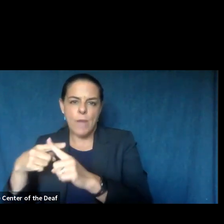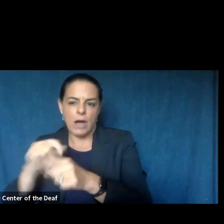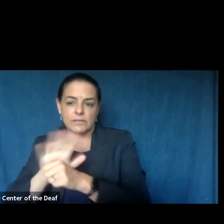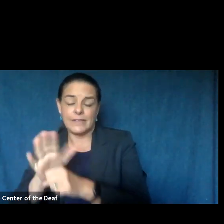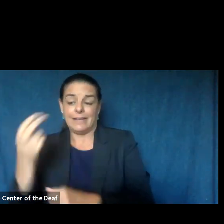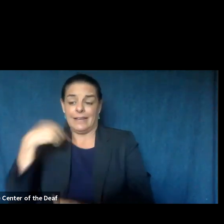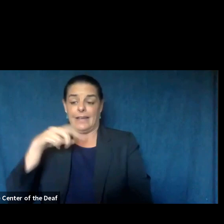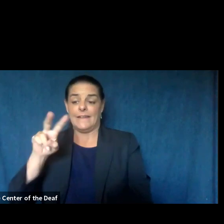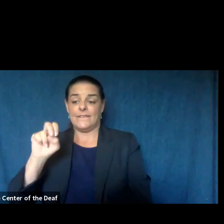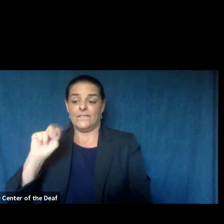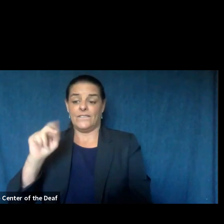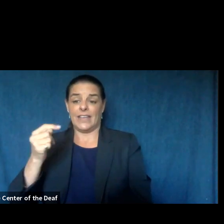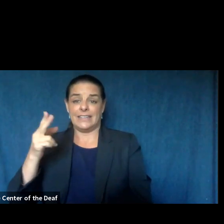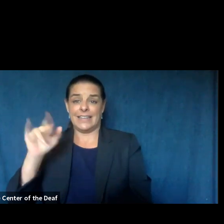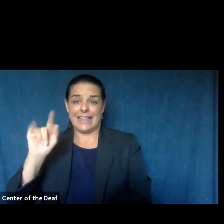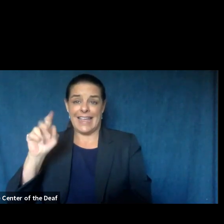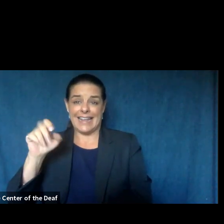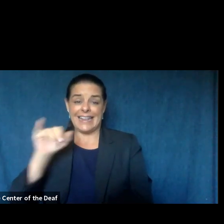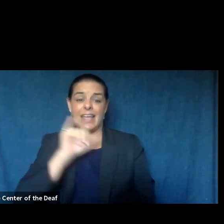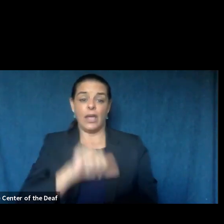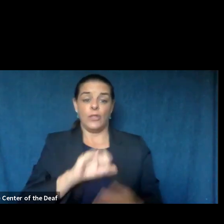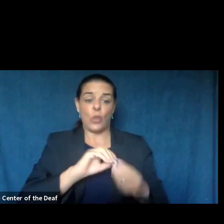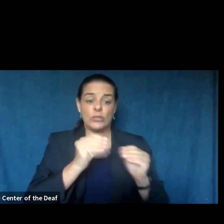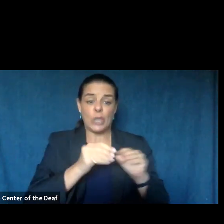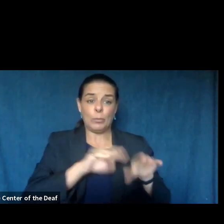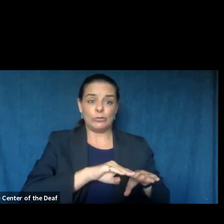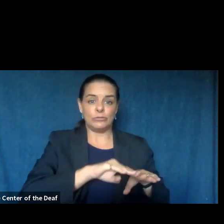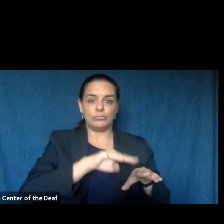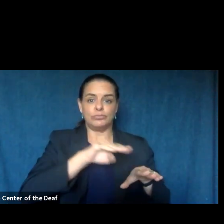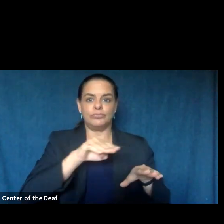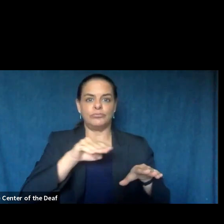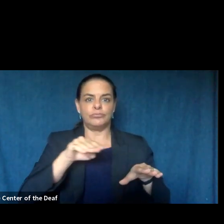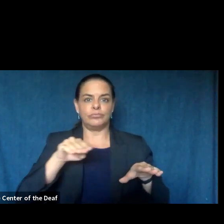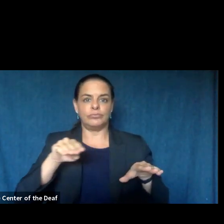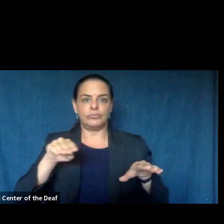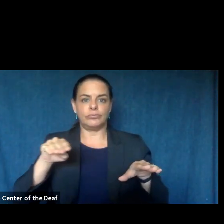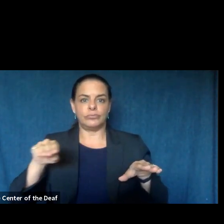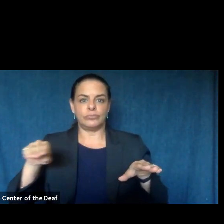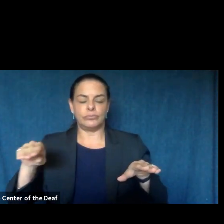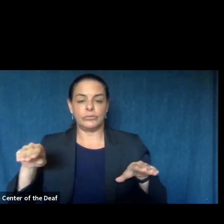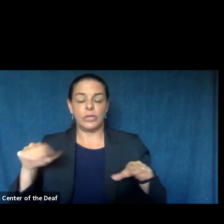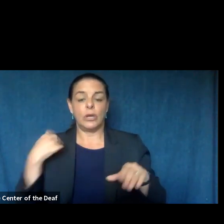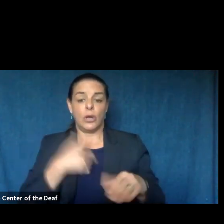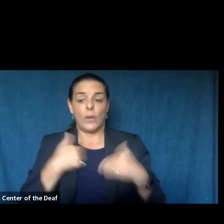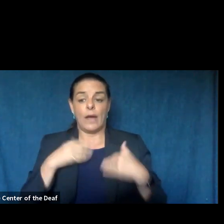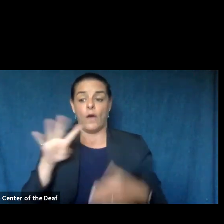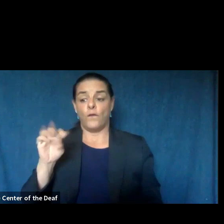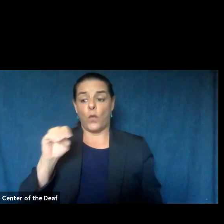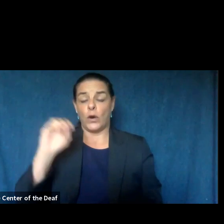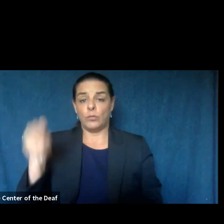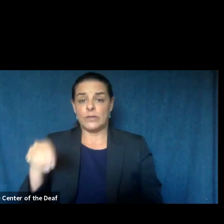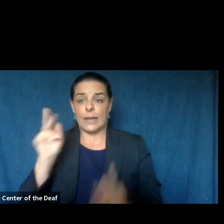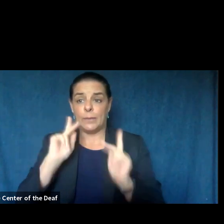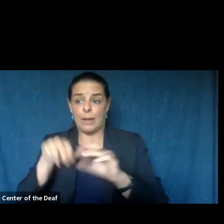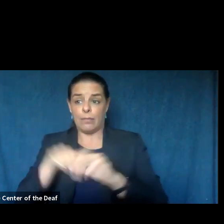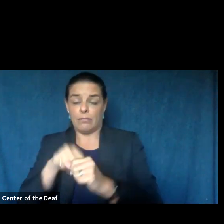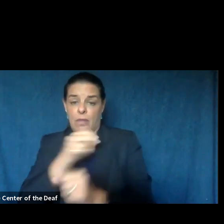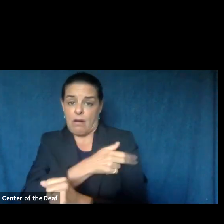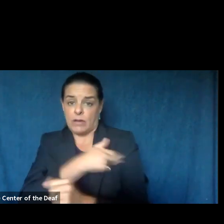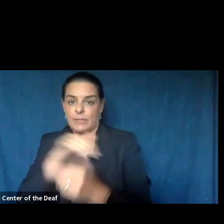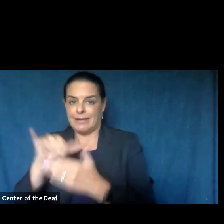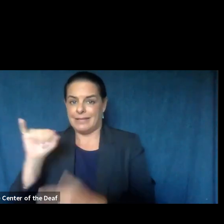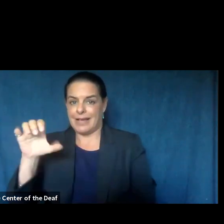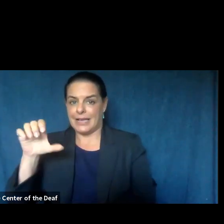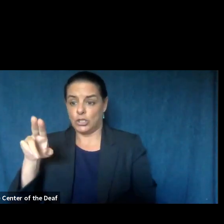ventilated those curves have been flattening. We have 40% of hospitalized patients who are in the ICU, and